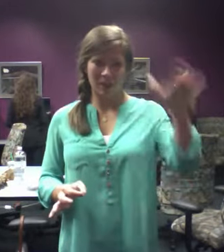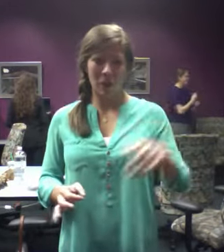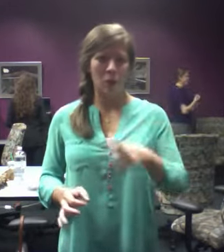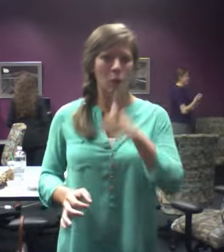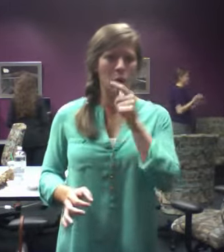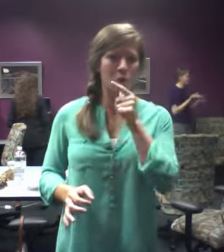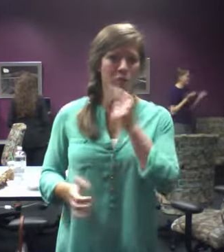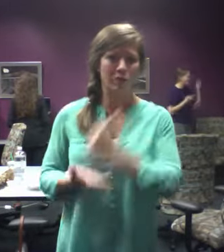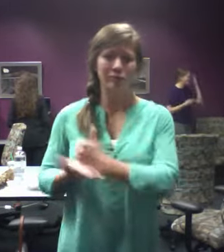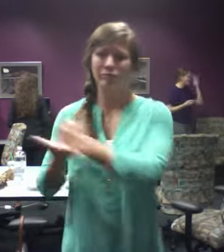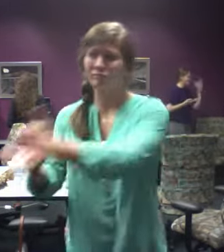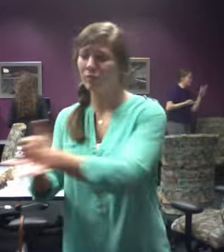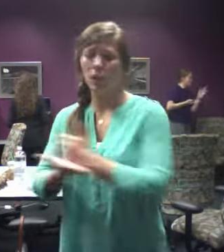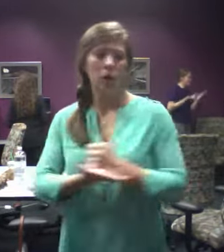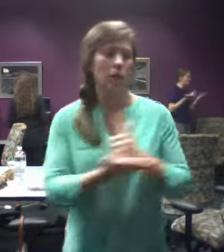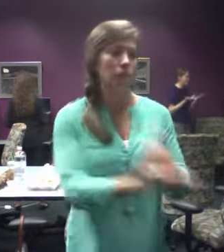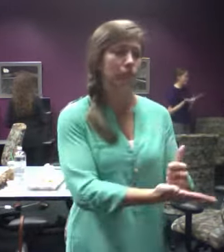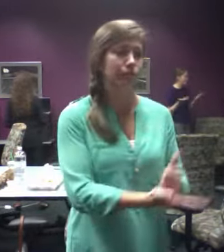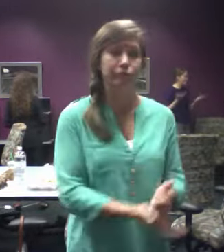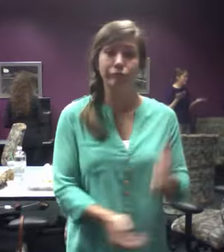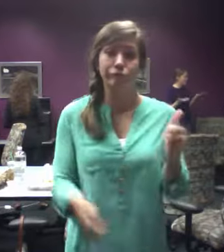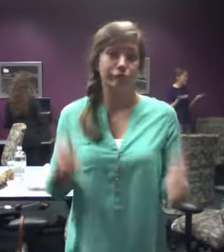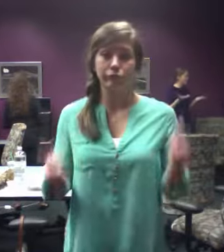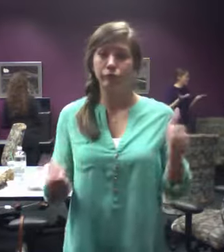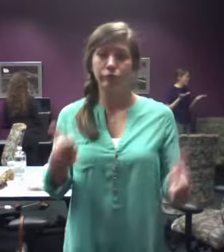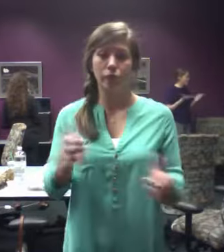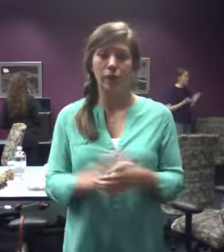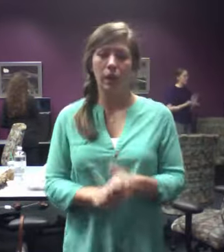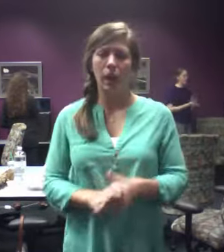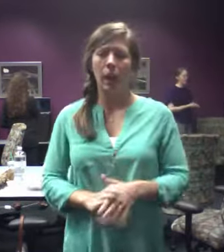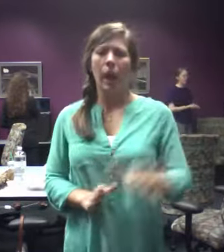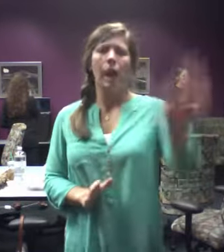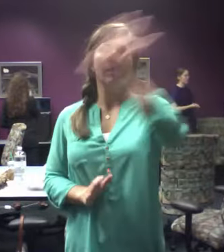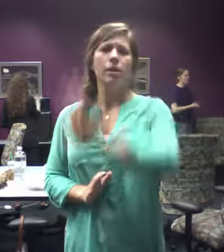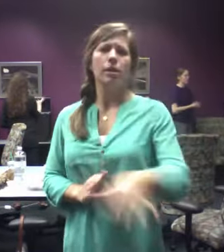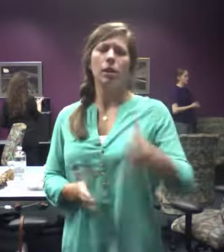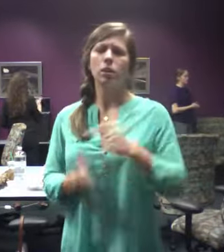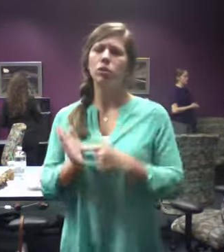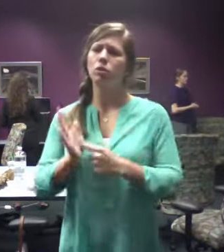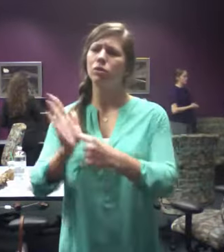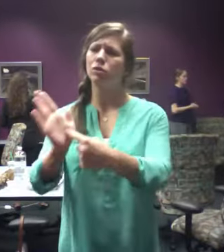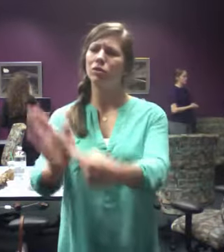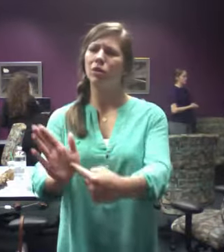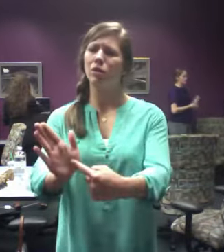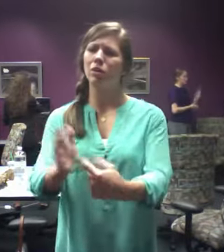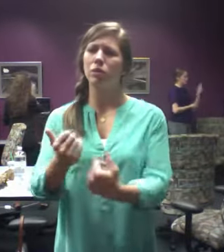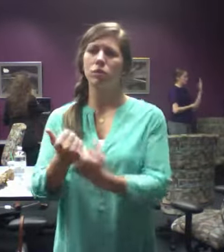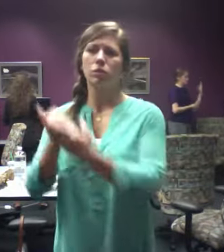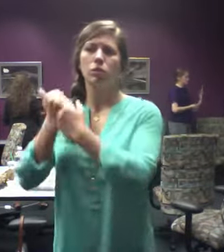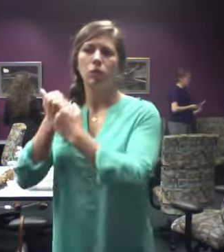So this shows you the lack of support. You only had 2/5 of your people who actually supported you, would help you out, fight your battles